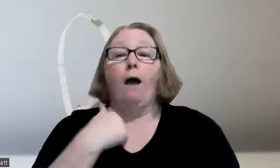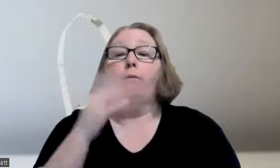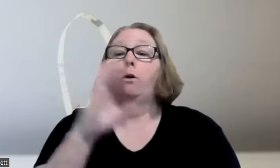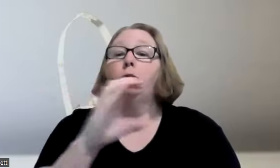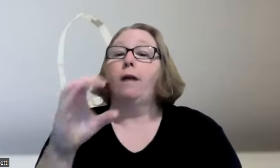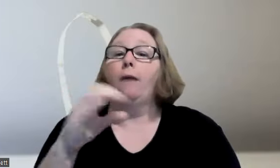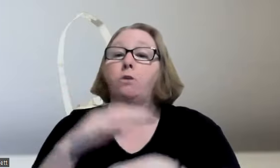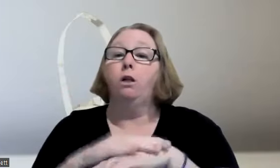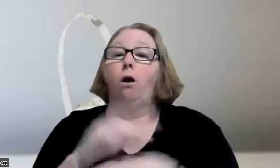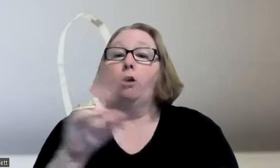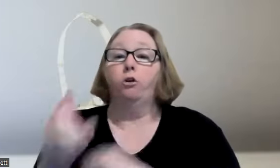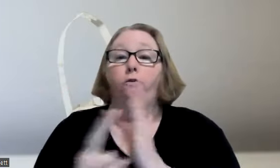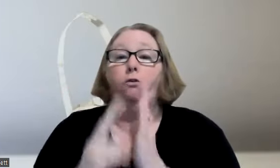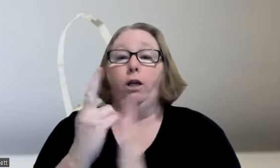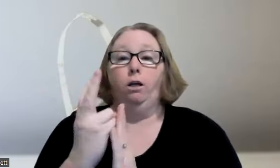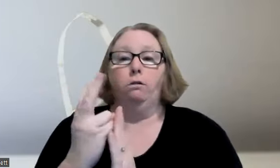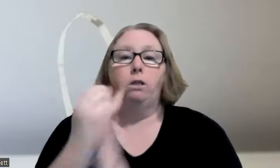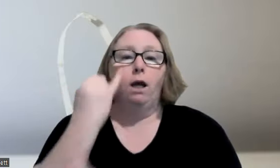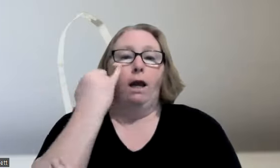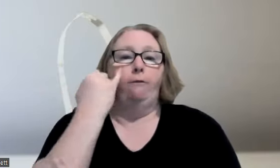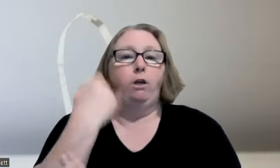have closed captioning on your video. If you